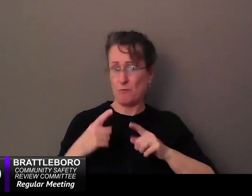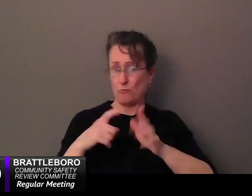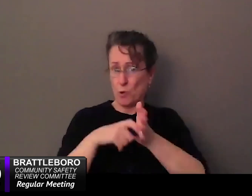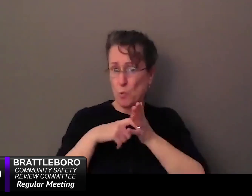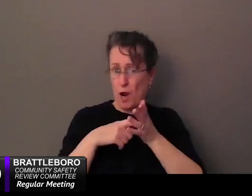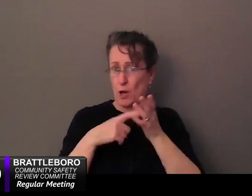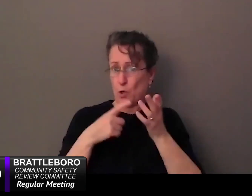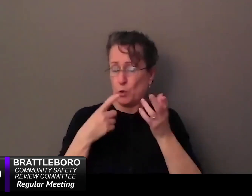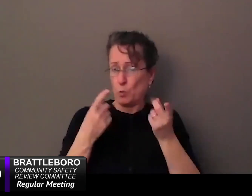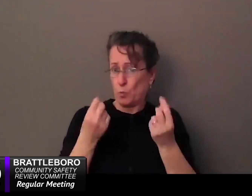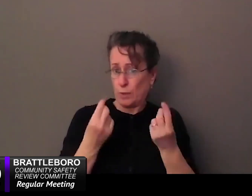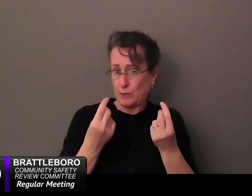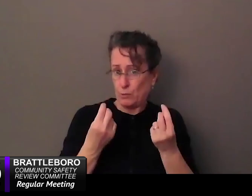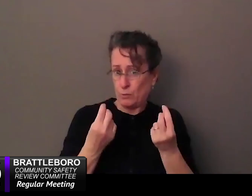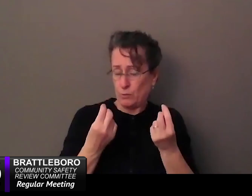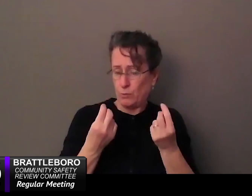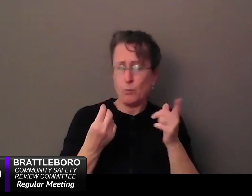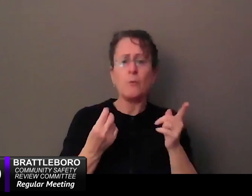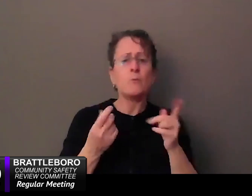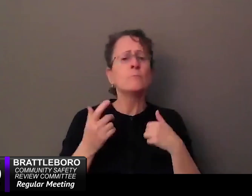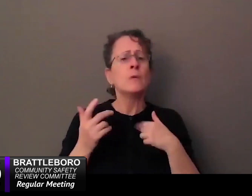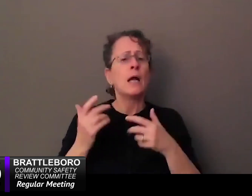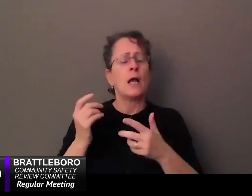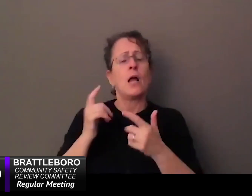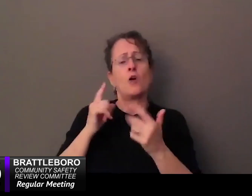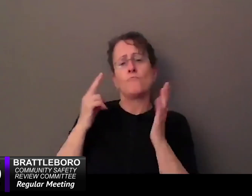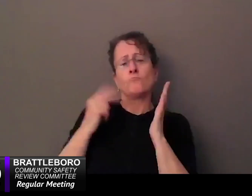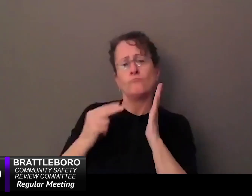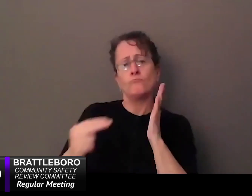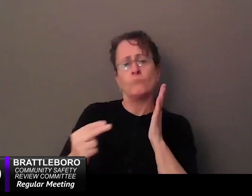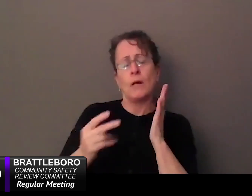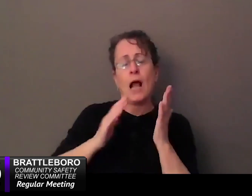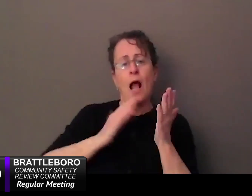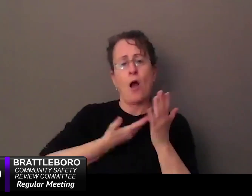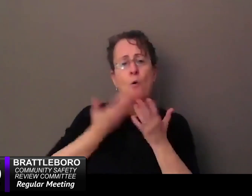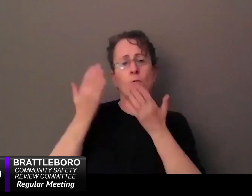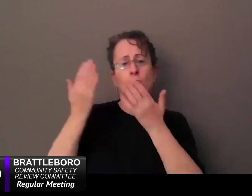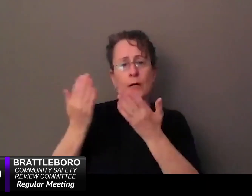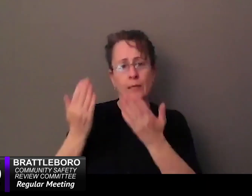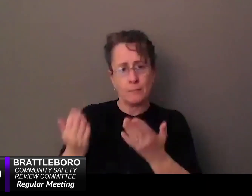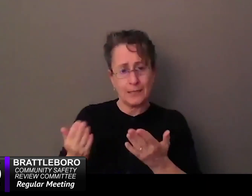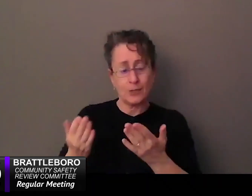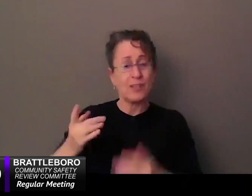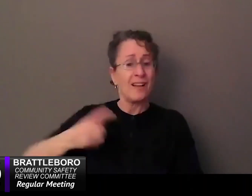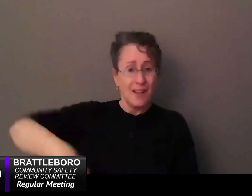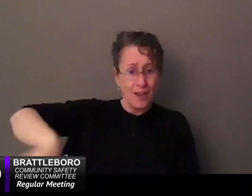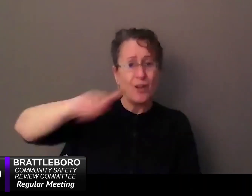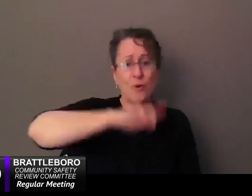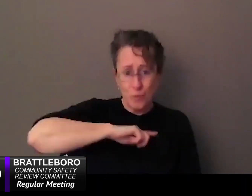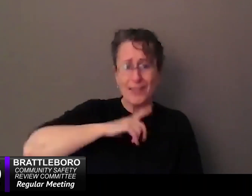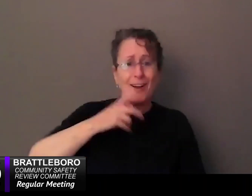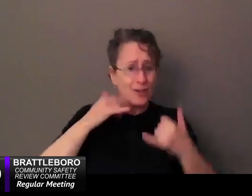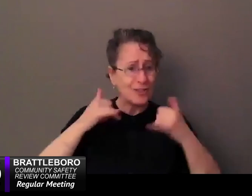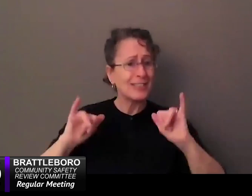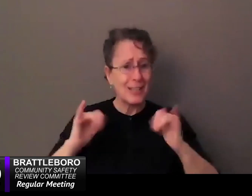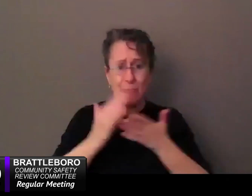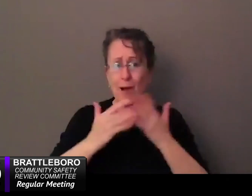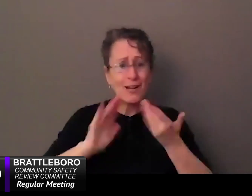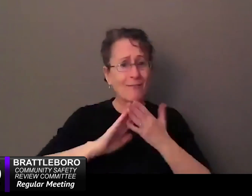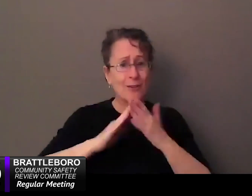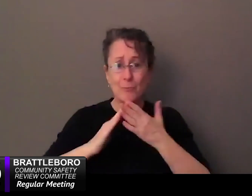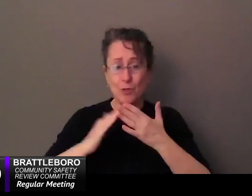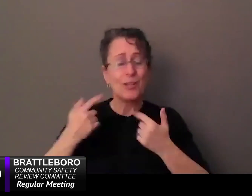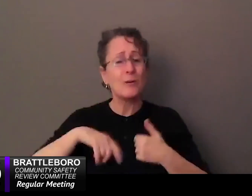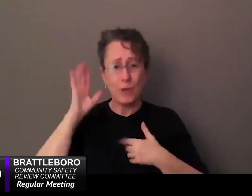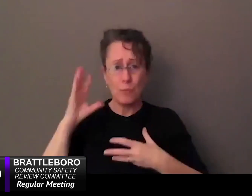us. And my sense is that we will, as a community, continue to observe and engage in the